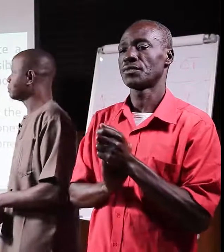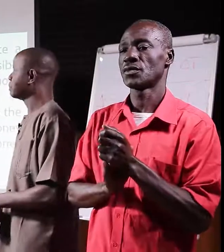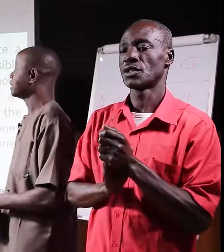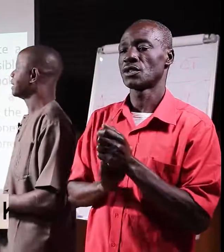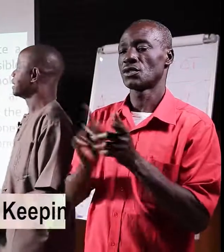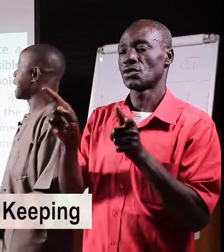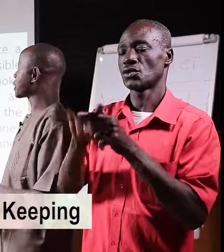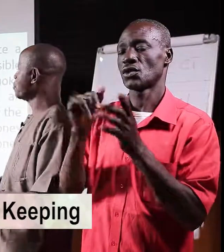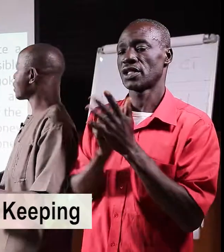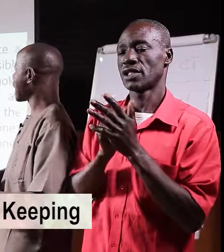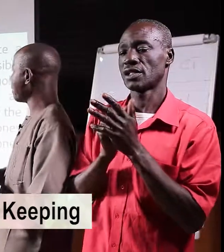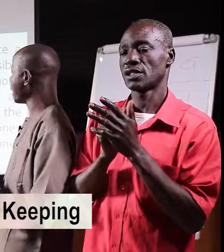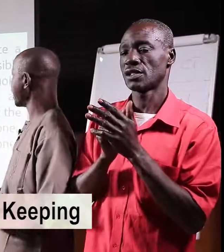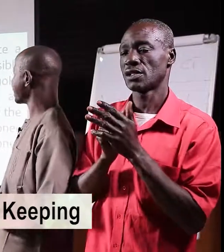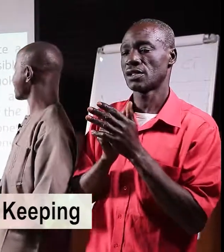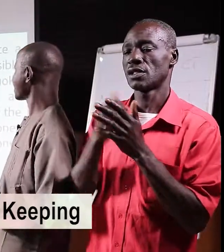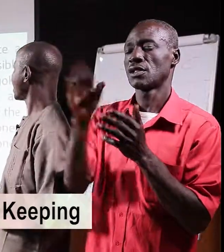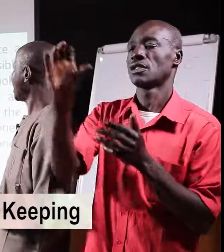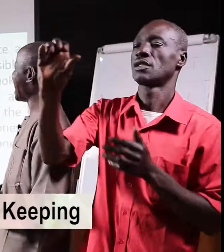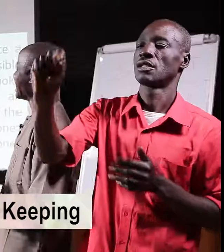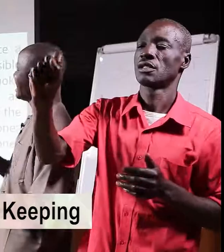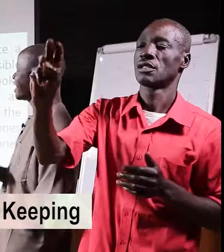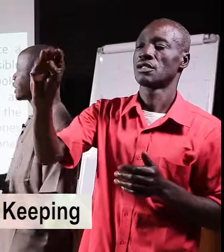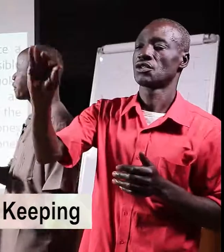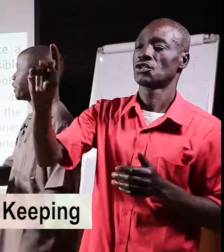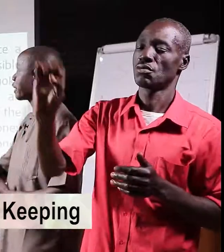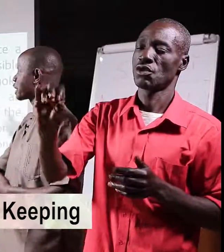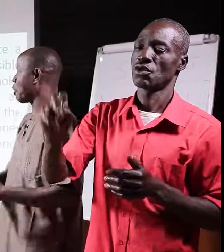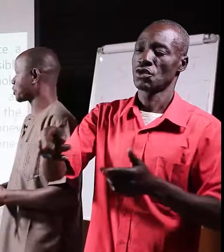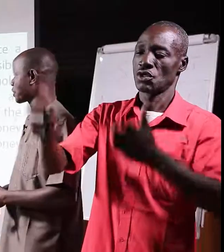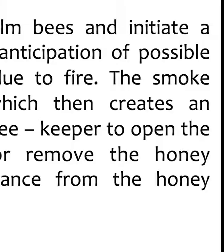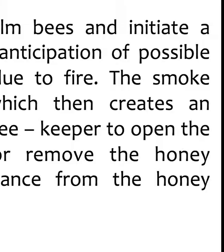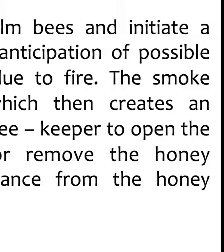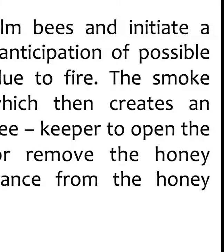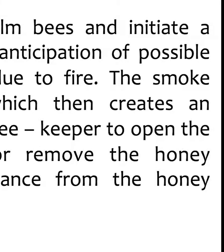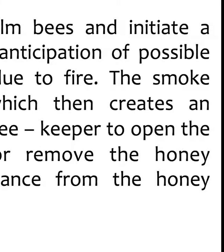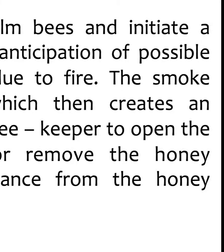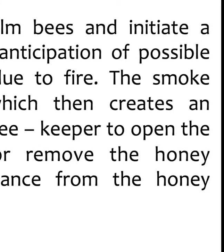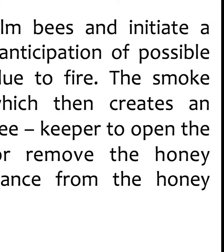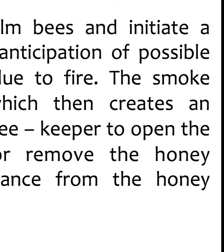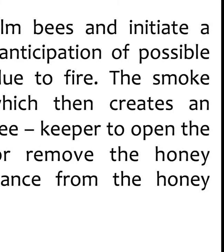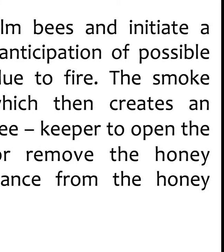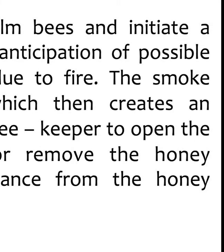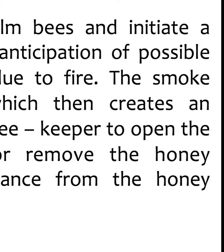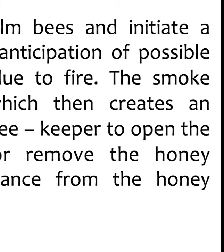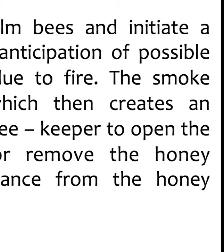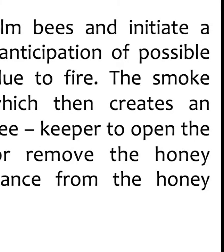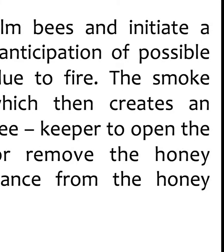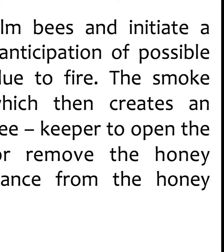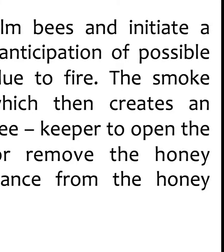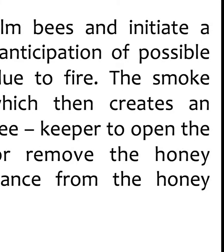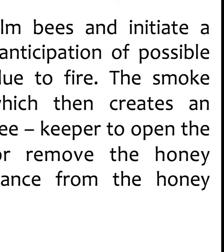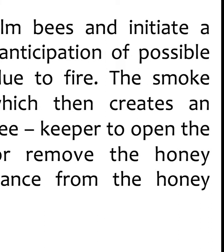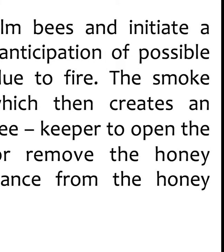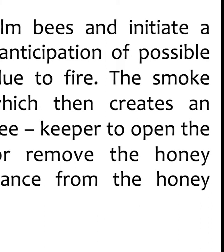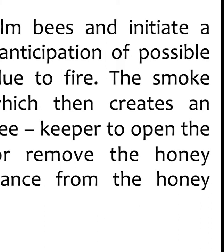at home. That smoke can be an initiate feeding response. In anticipation of possible